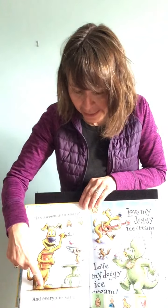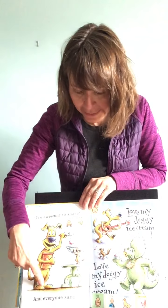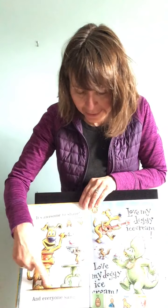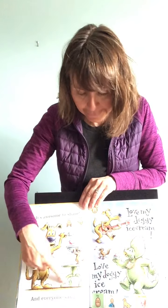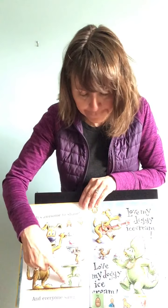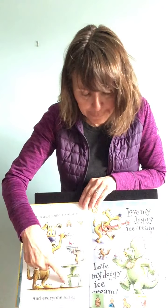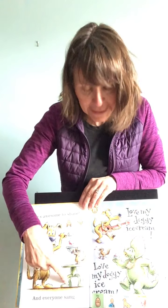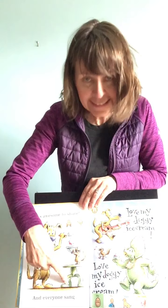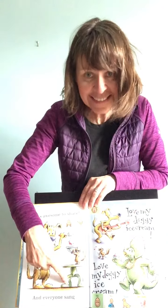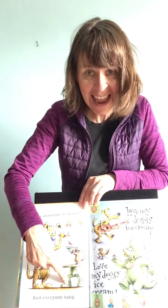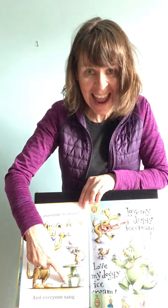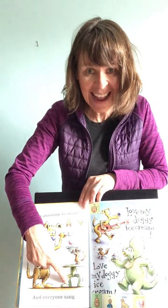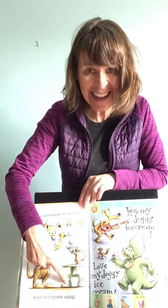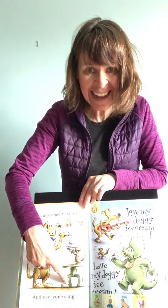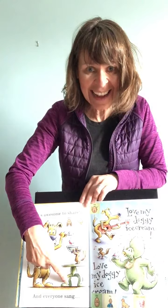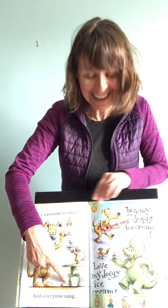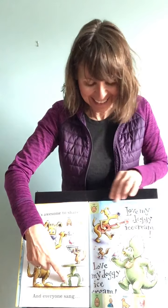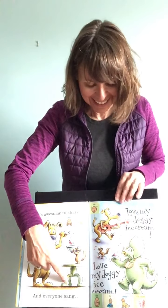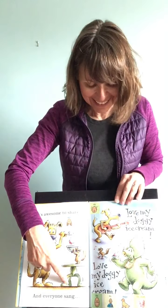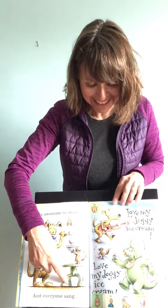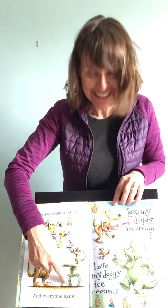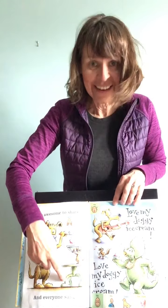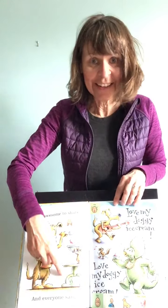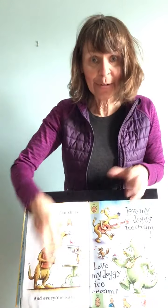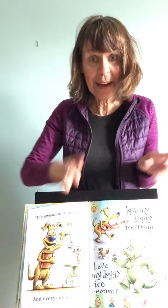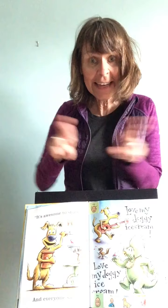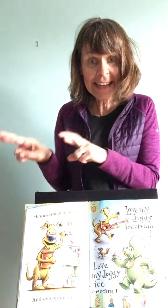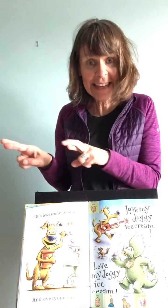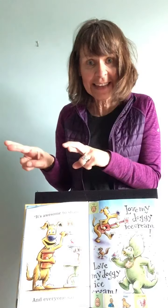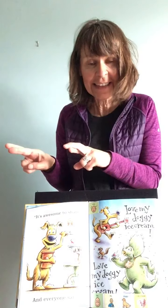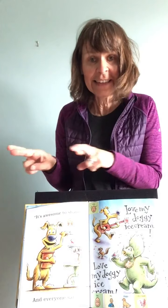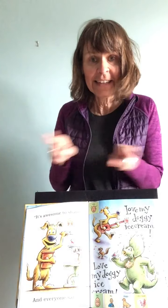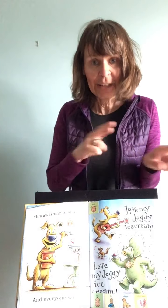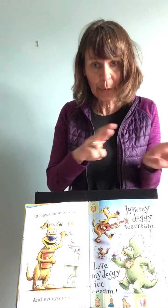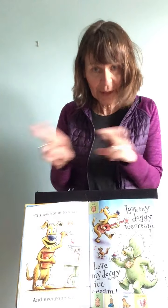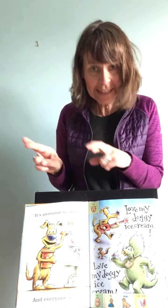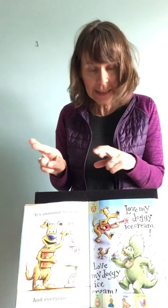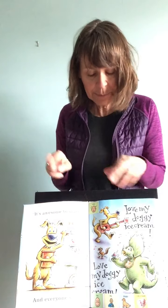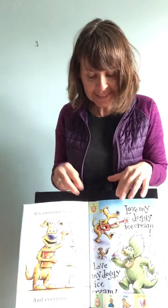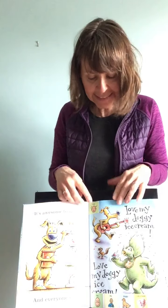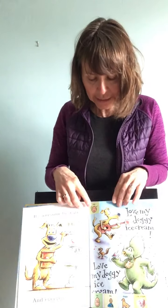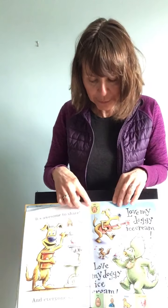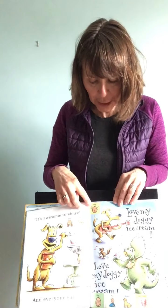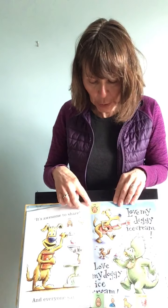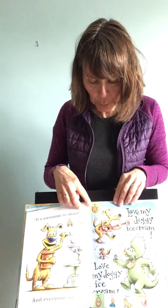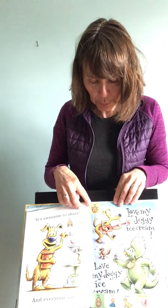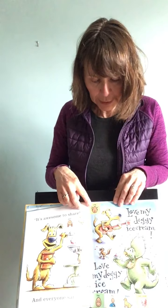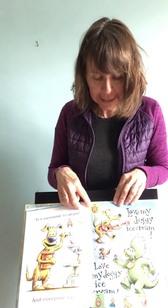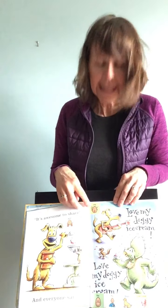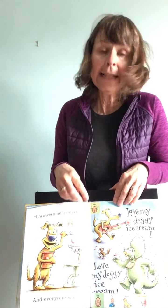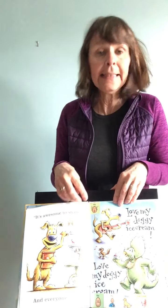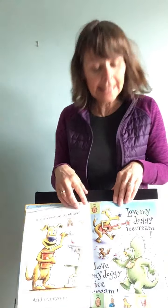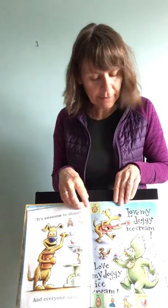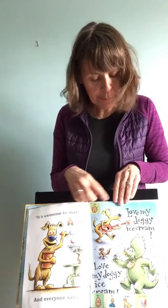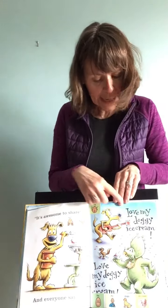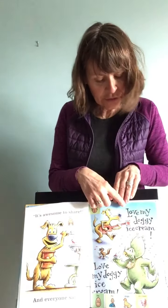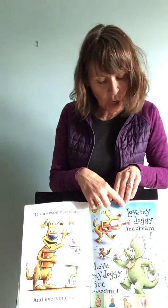And everybody sang. Are you ready? You're ready to help me sing? Here we go. Love my